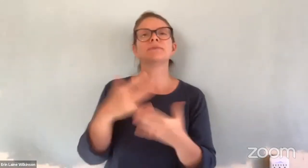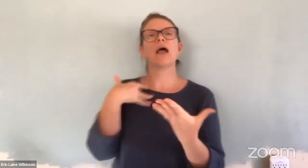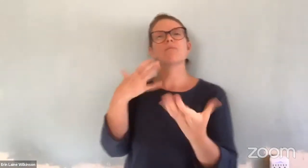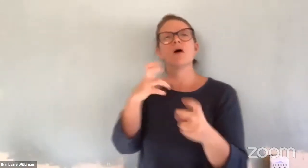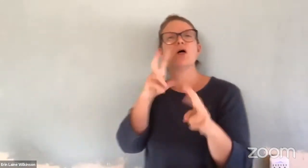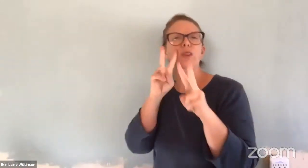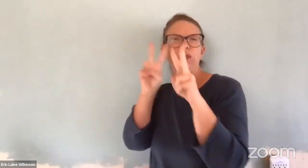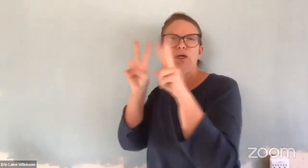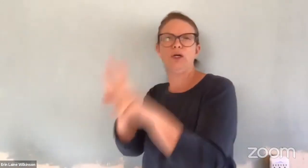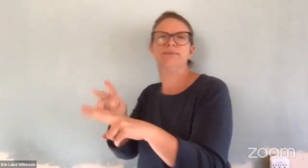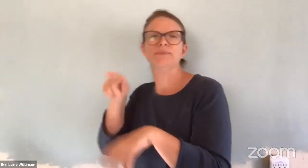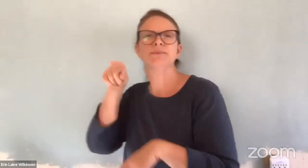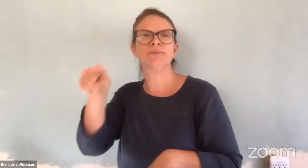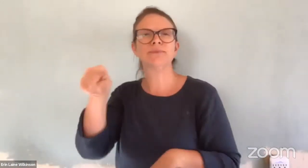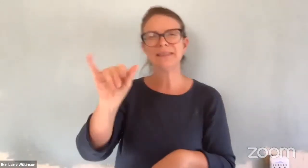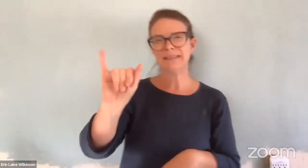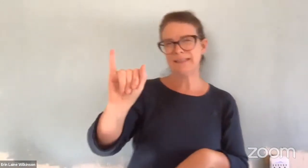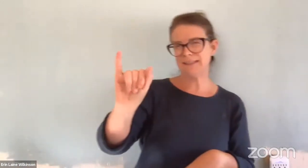view here.